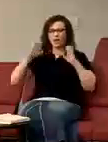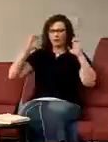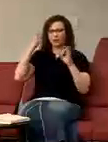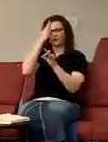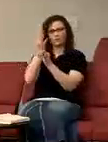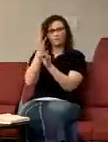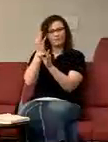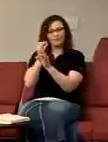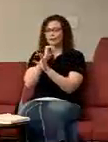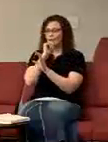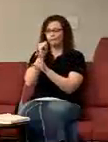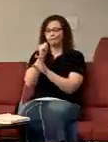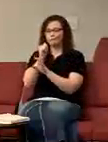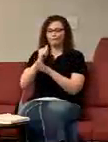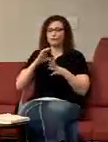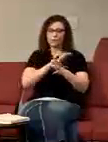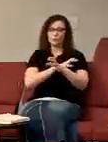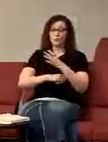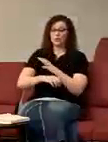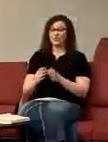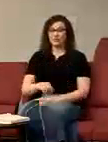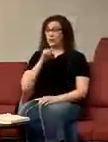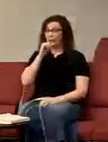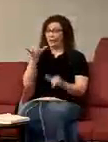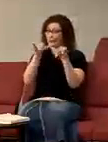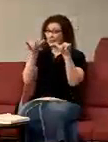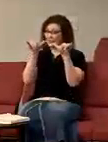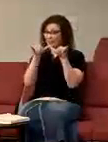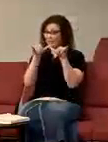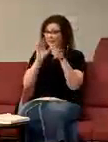going to be as strong as a gorilla unless you get it from the Lord. So.